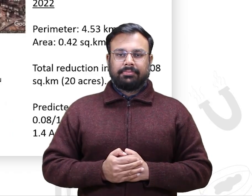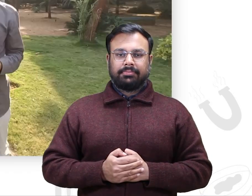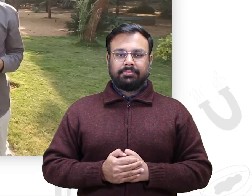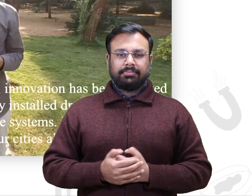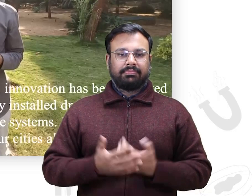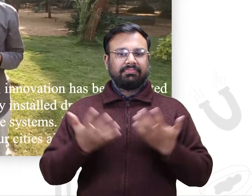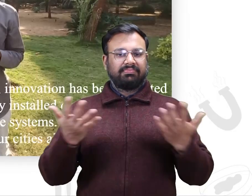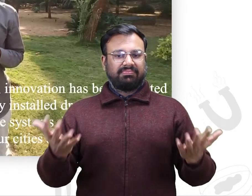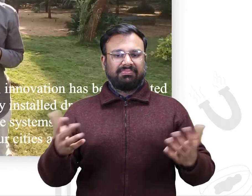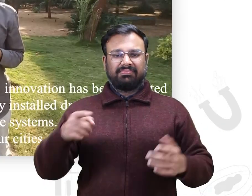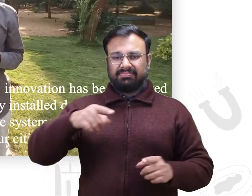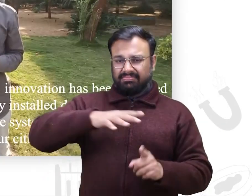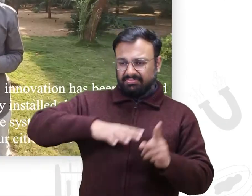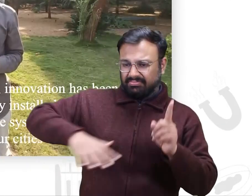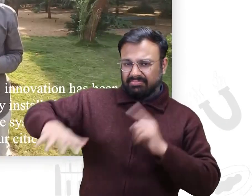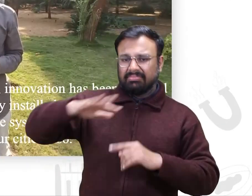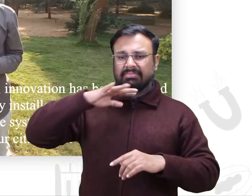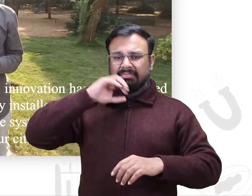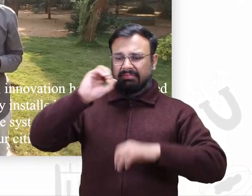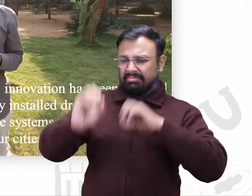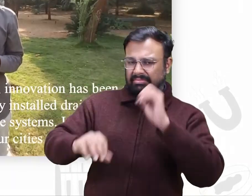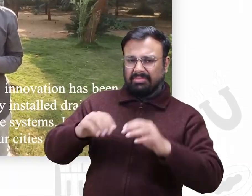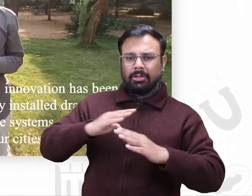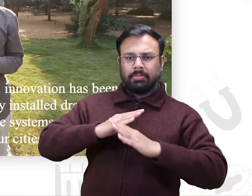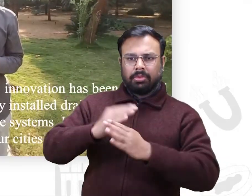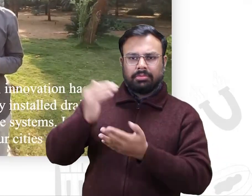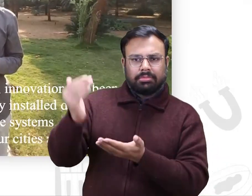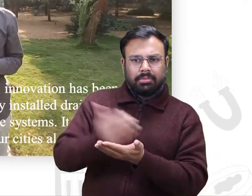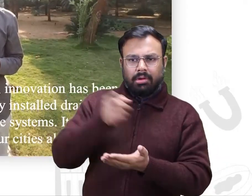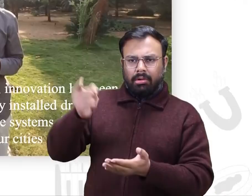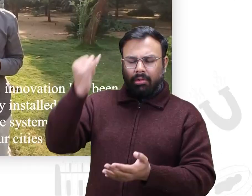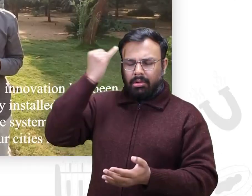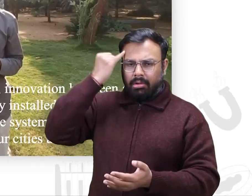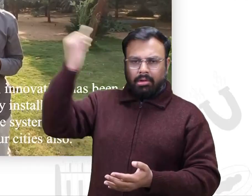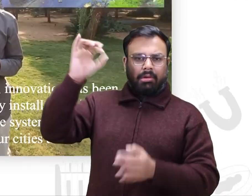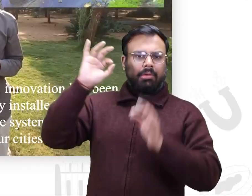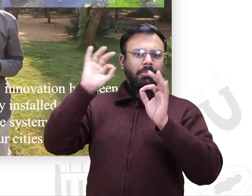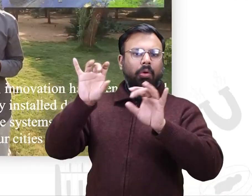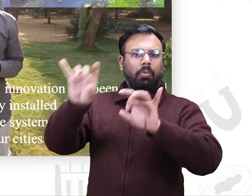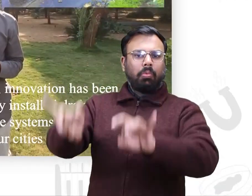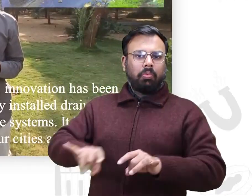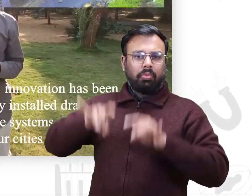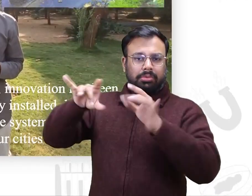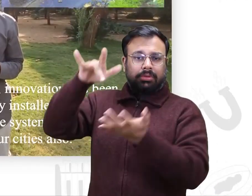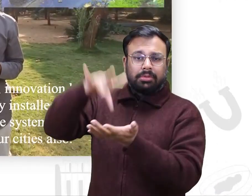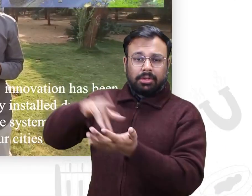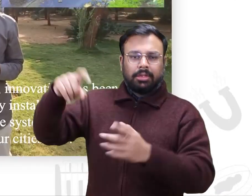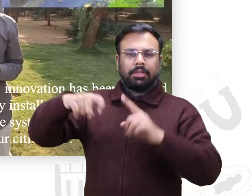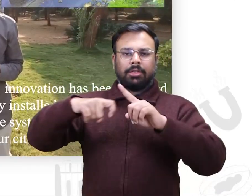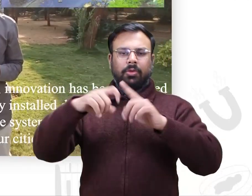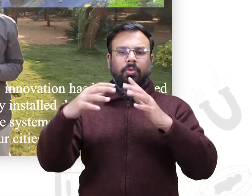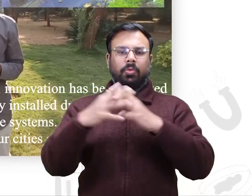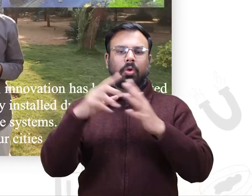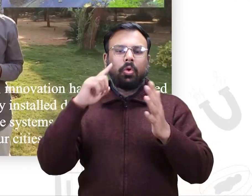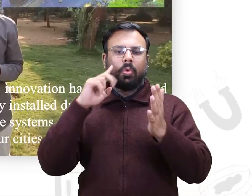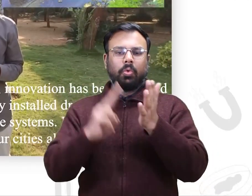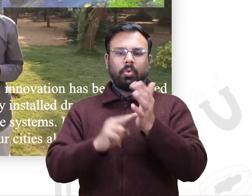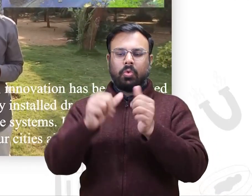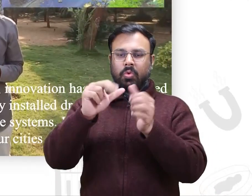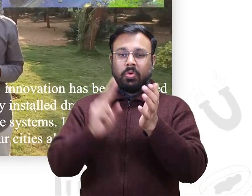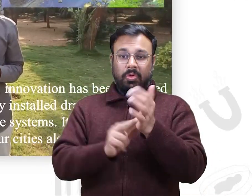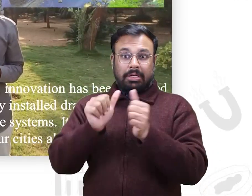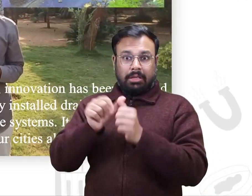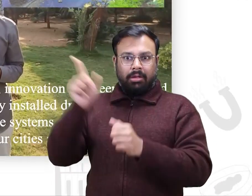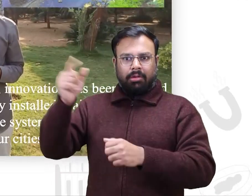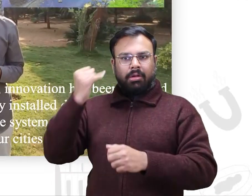year. To protect lakes from entering solid waste, innovation has been adopted by the city of Kwinana in Australia. They